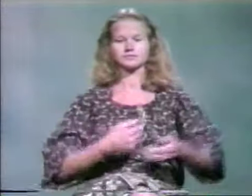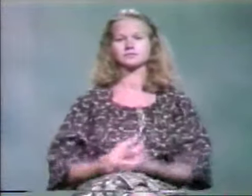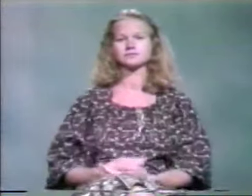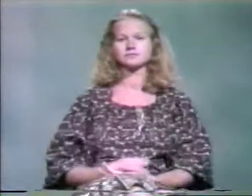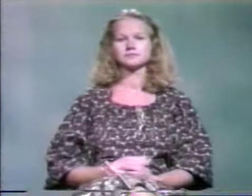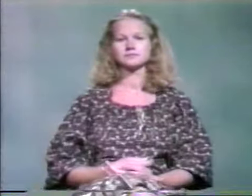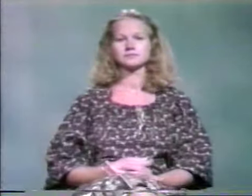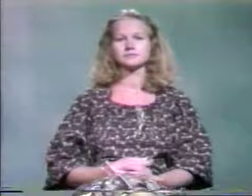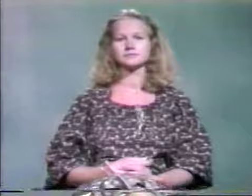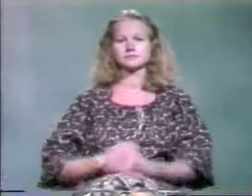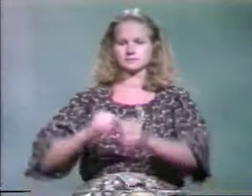Putting on boots.